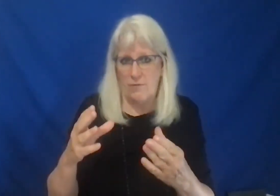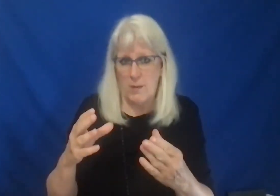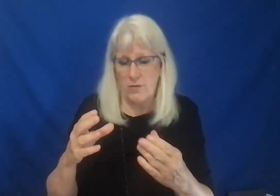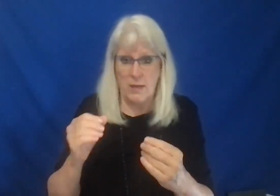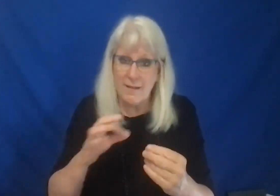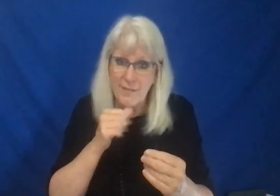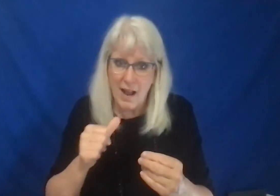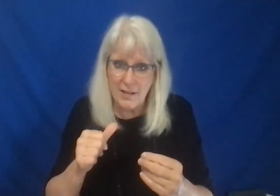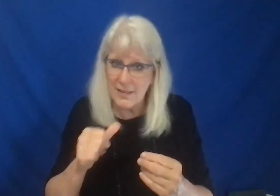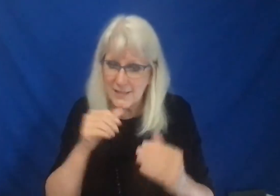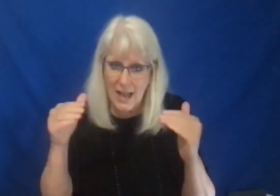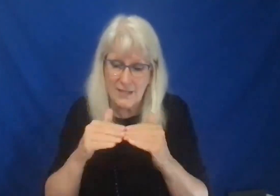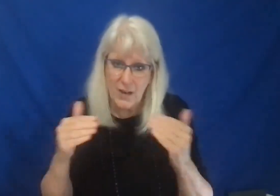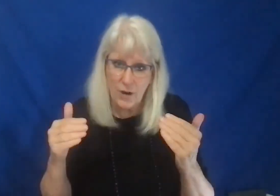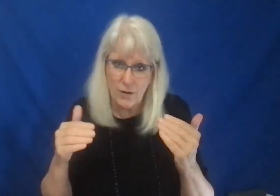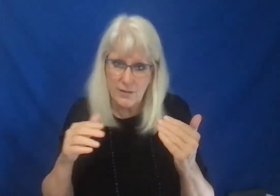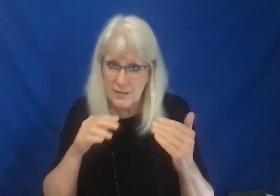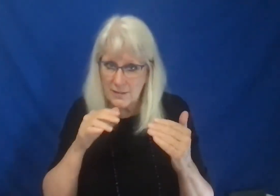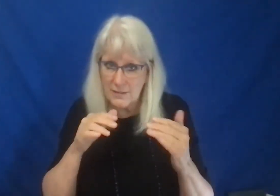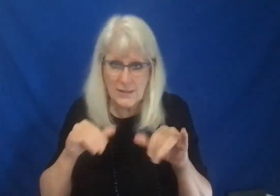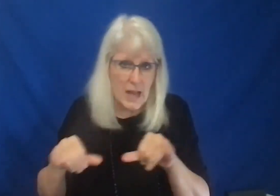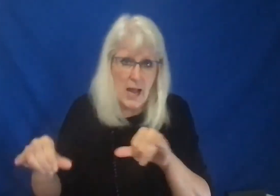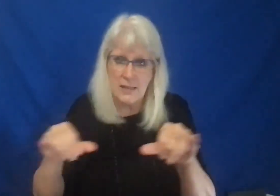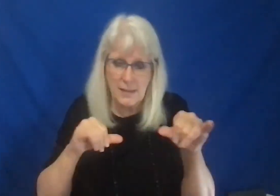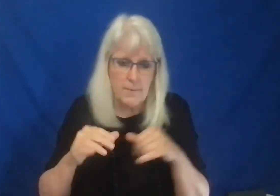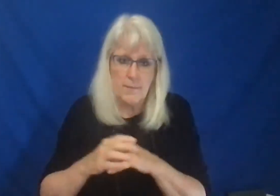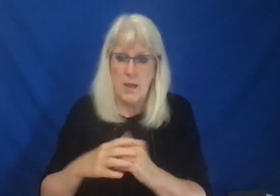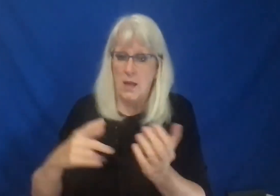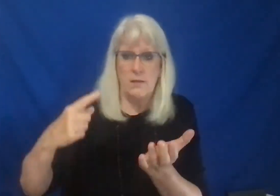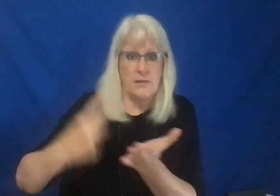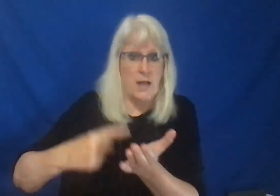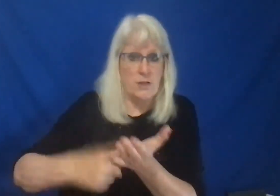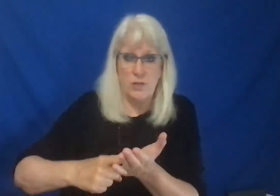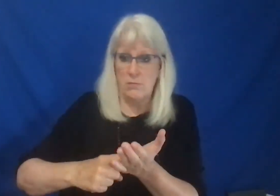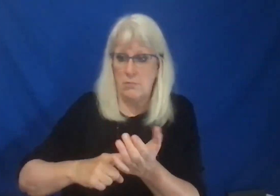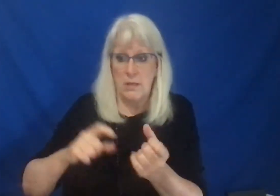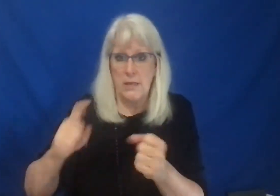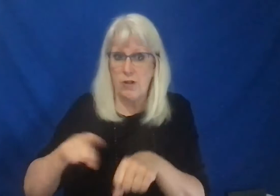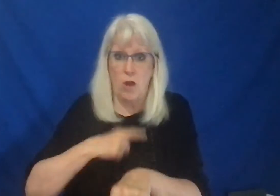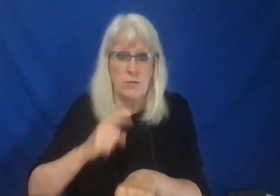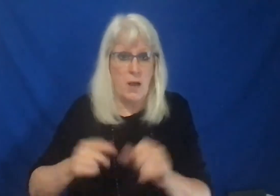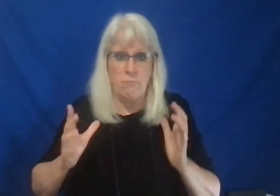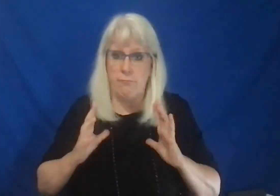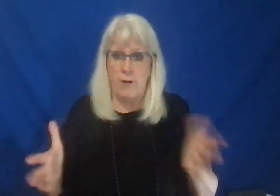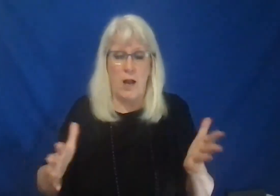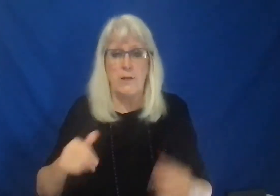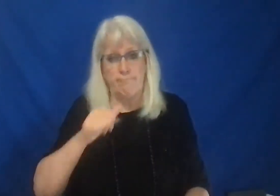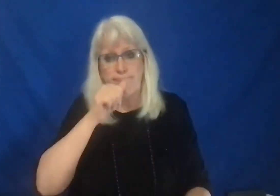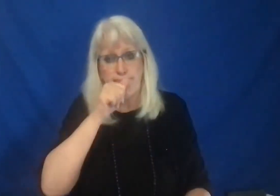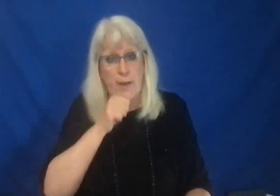ground. And the discussion should take as long as the discussion needs to take. And we need to have the patience for that. And